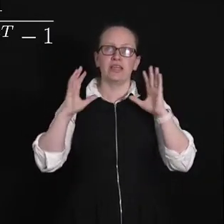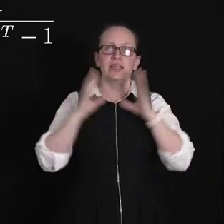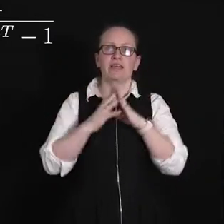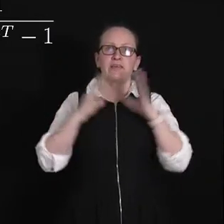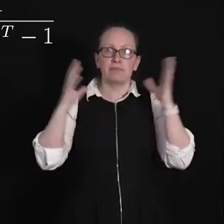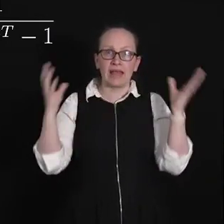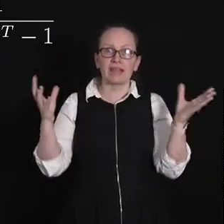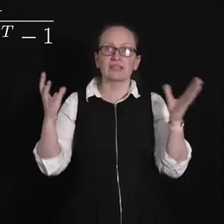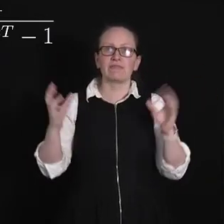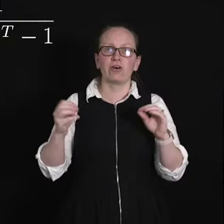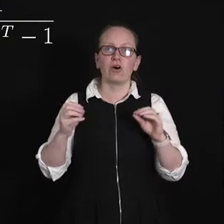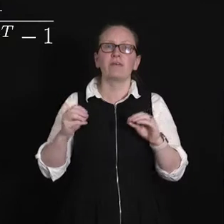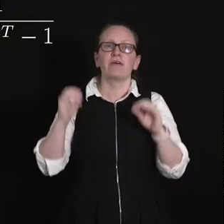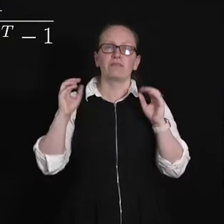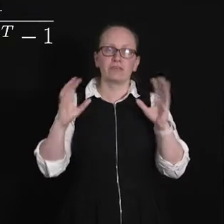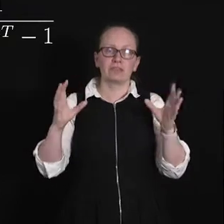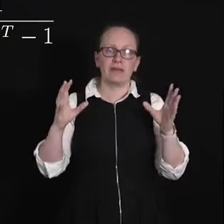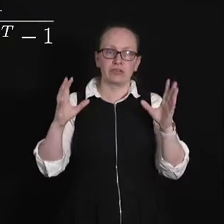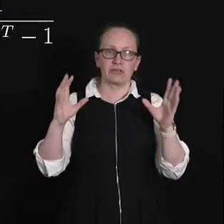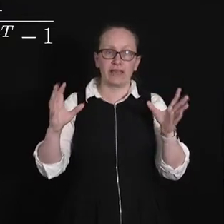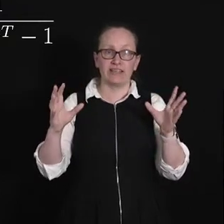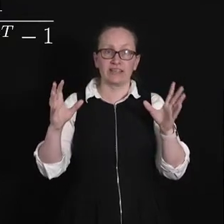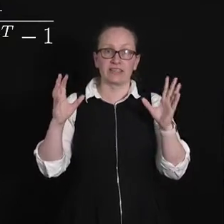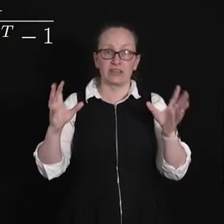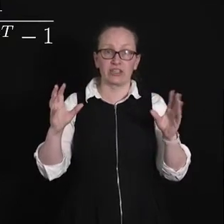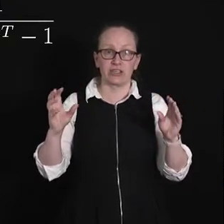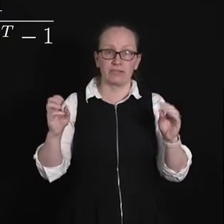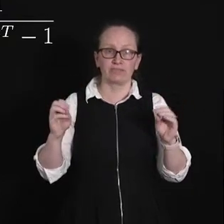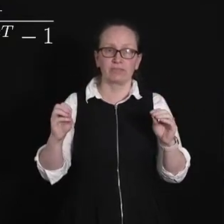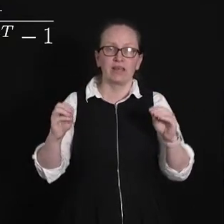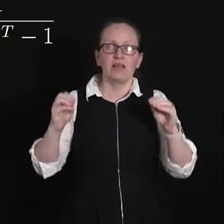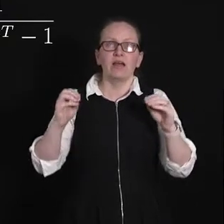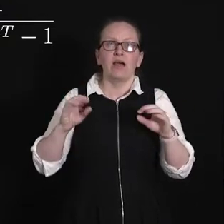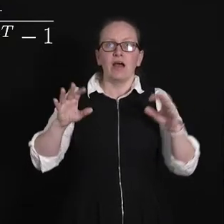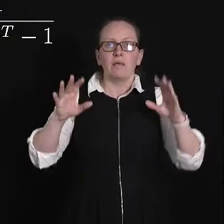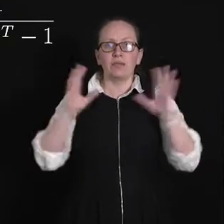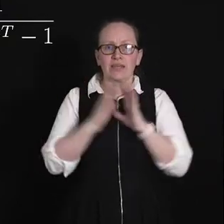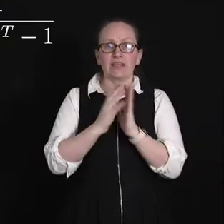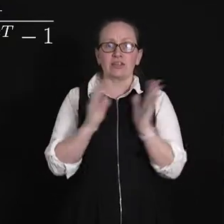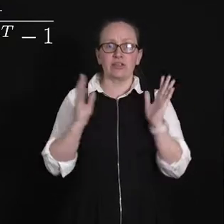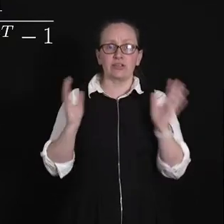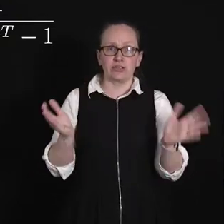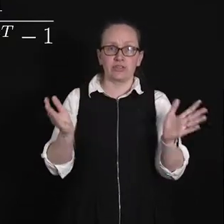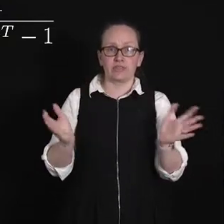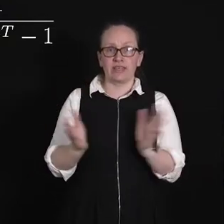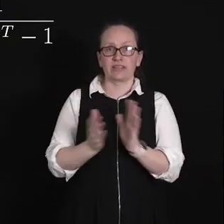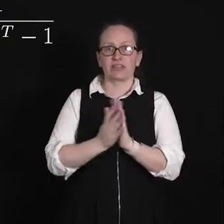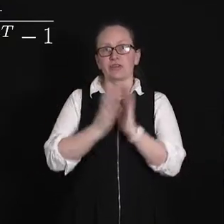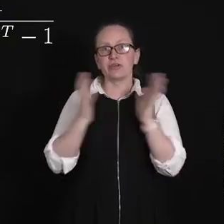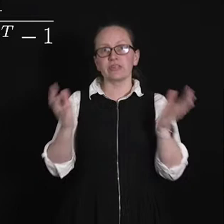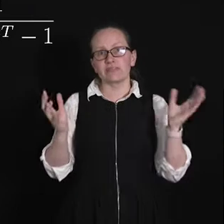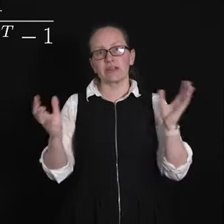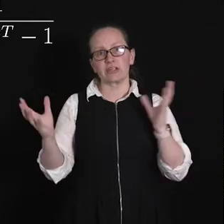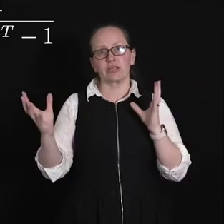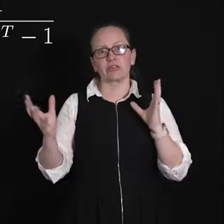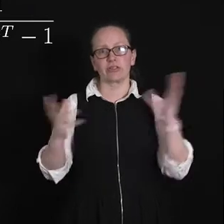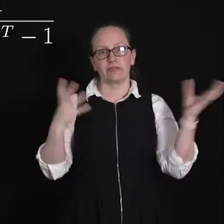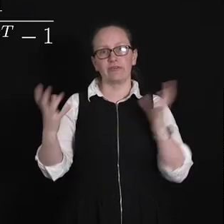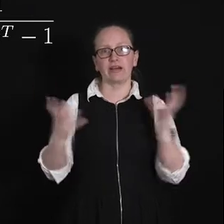using Planck's form for the spectral radiance function. But we can actually do some things to this function to find